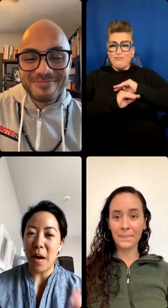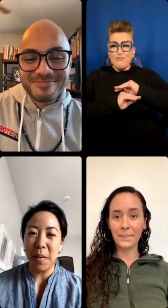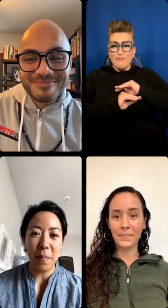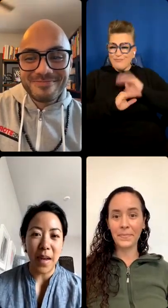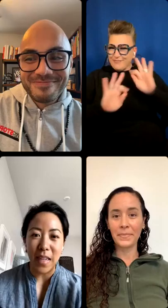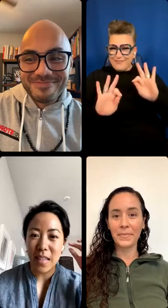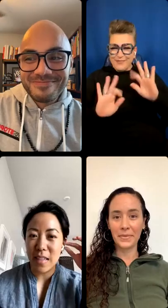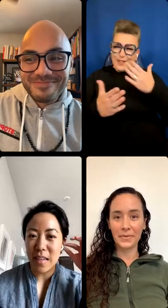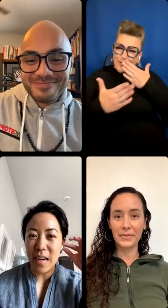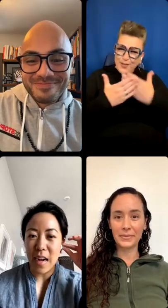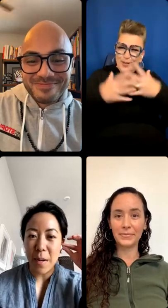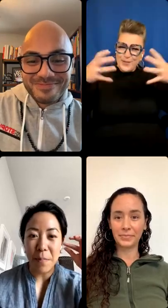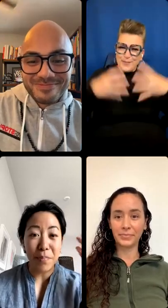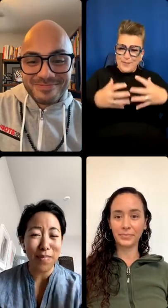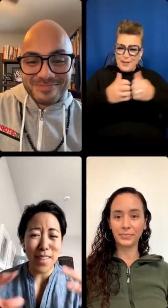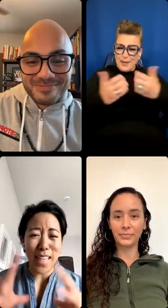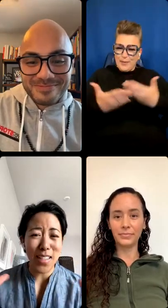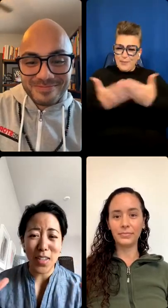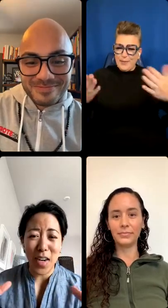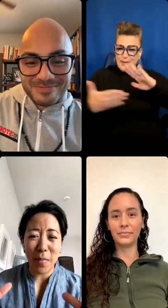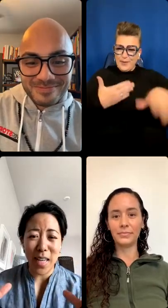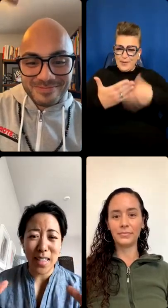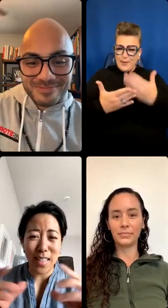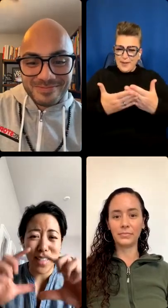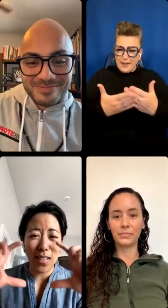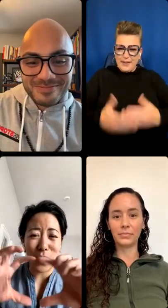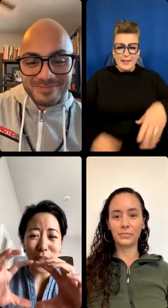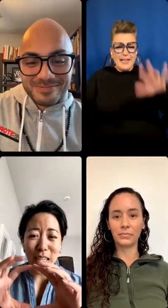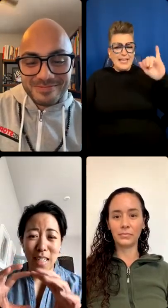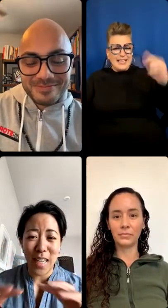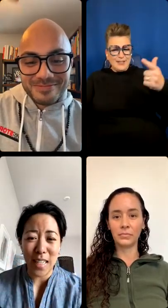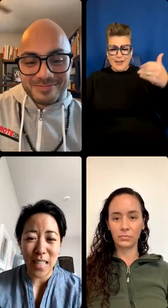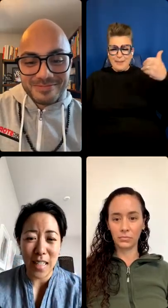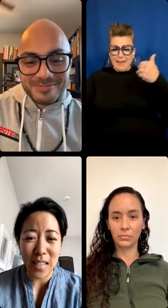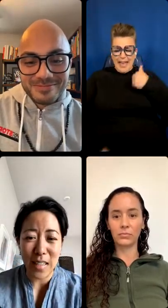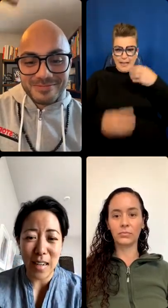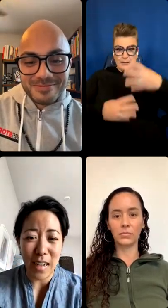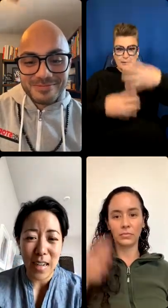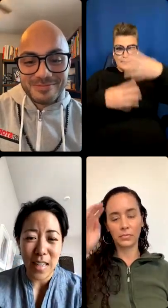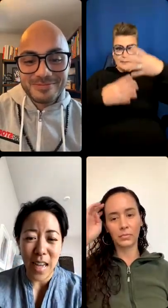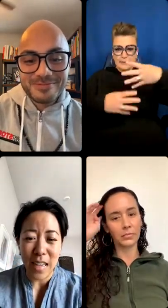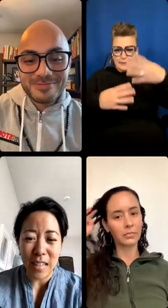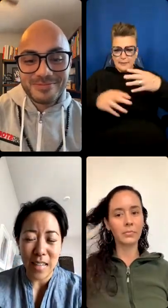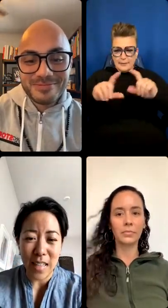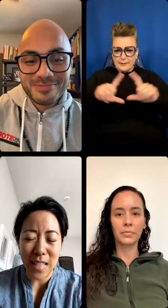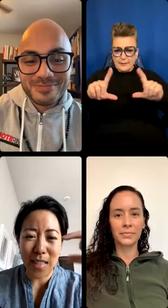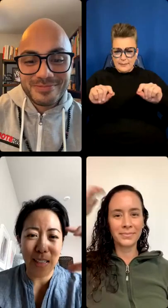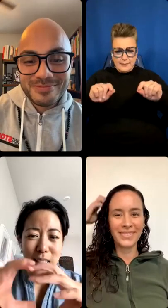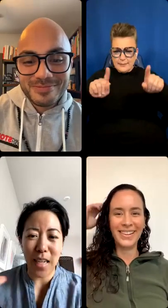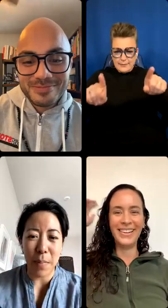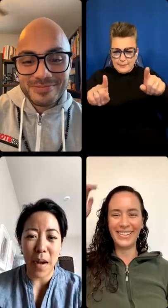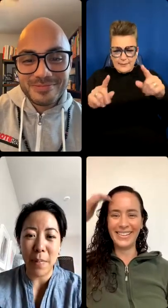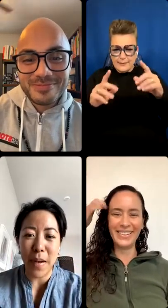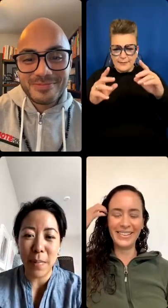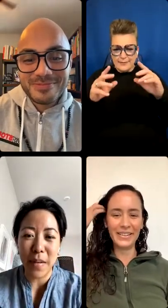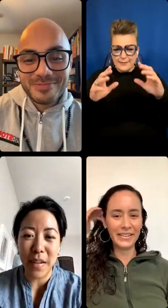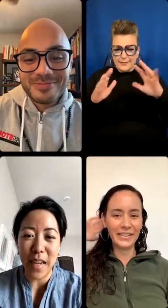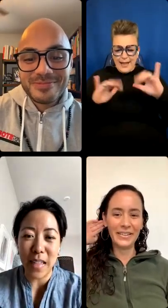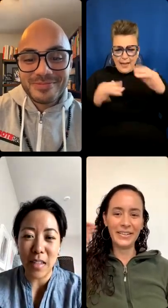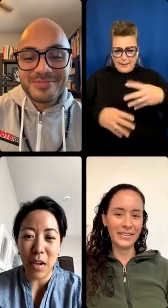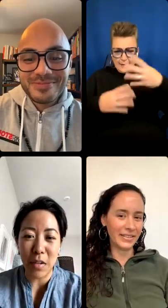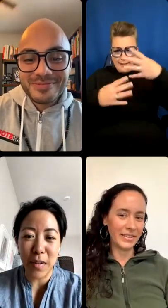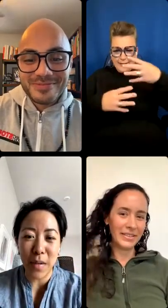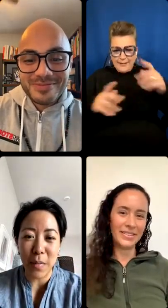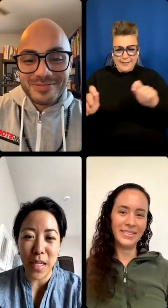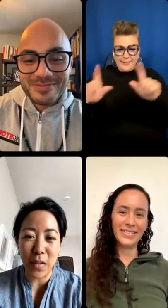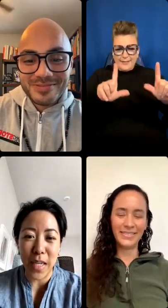with you all. But Instagram has this screen that says it's like a pop-up and